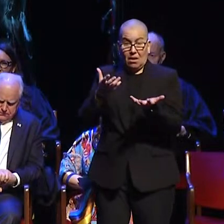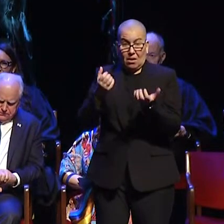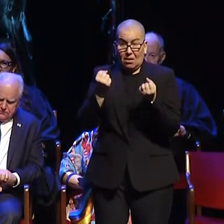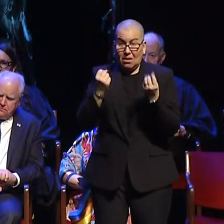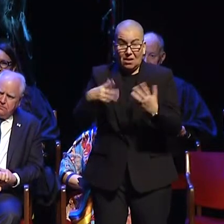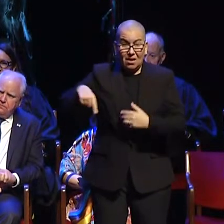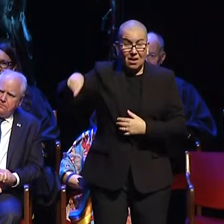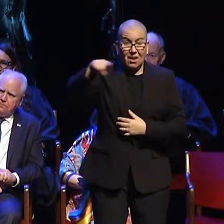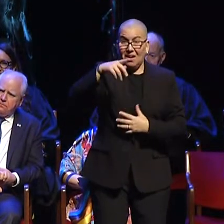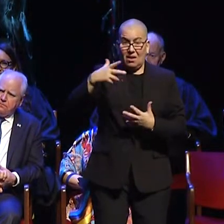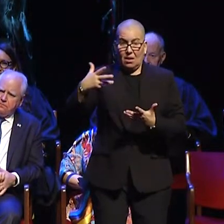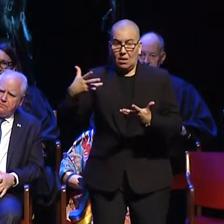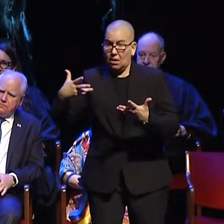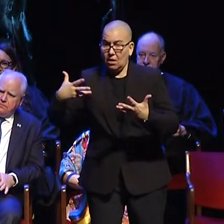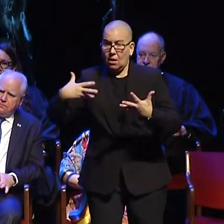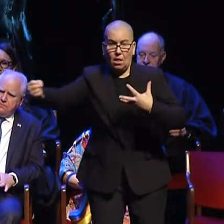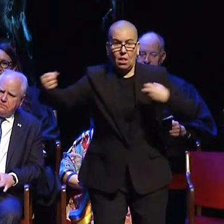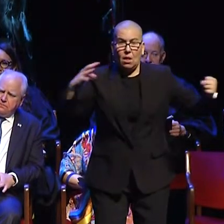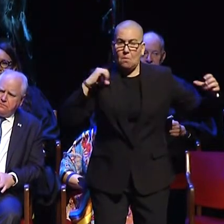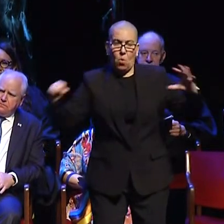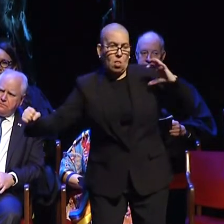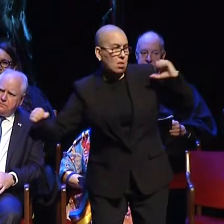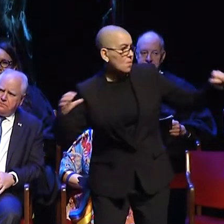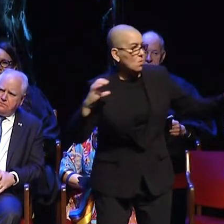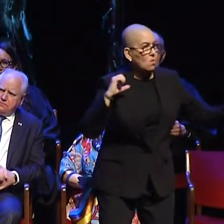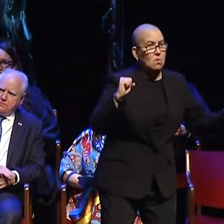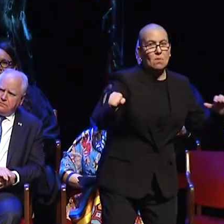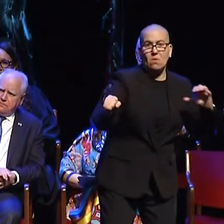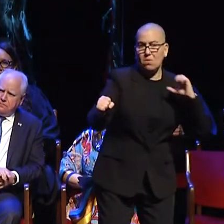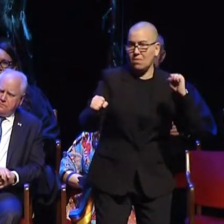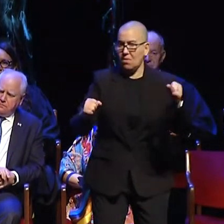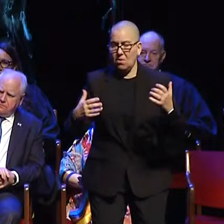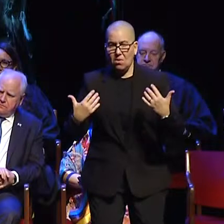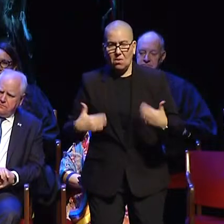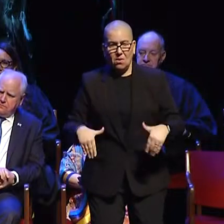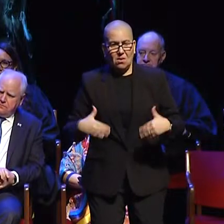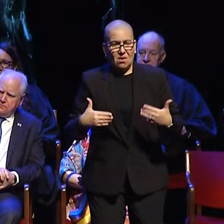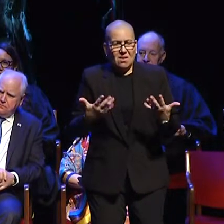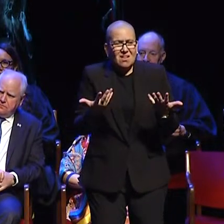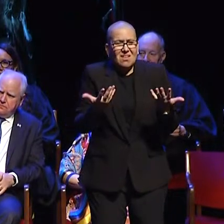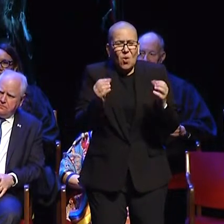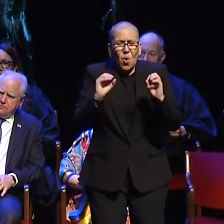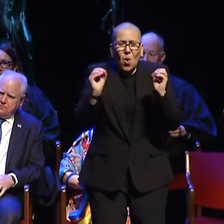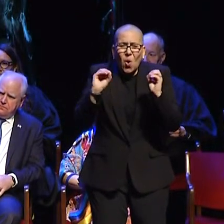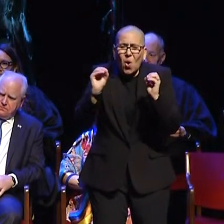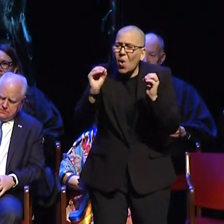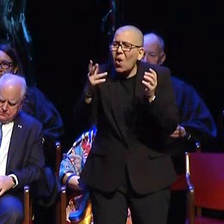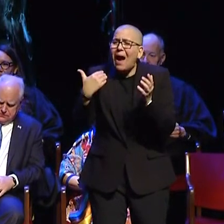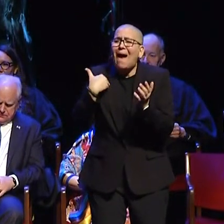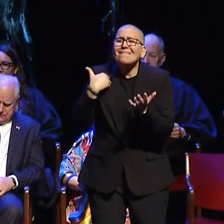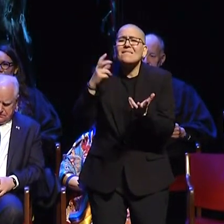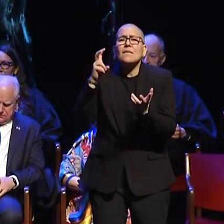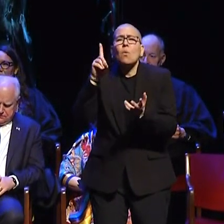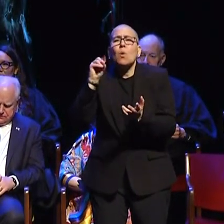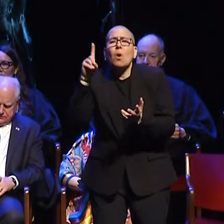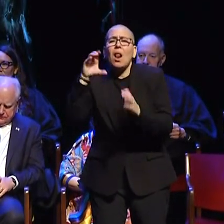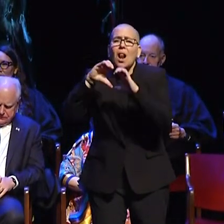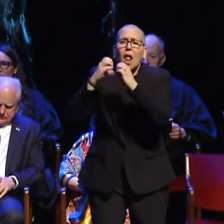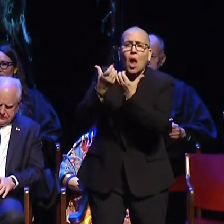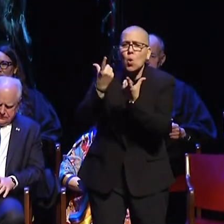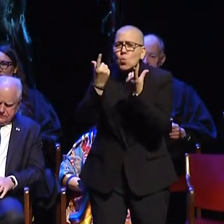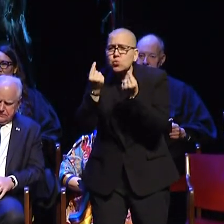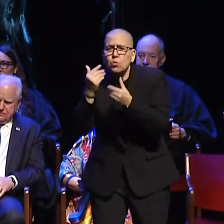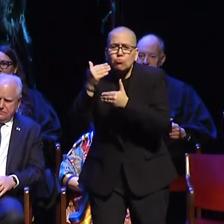took a lot from us. There was no instruction manual. There was no template. There was no guidebook for how to